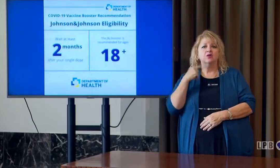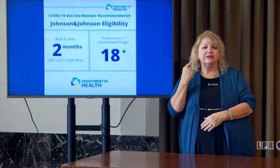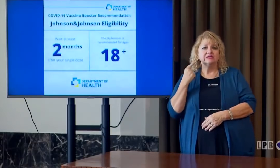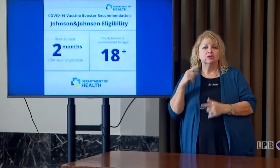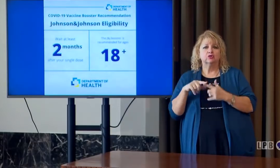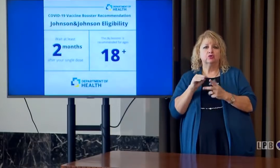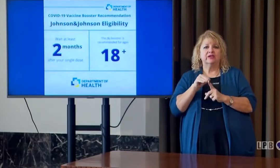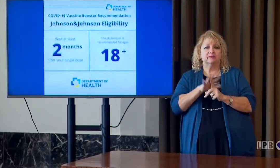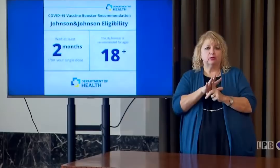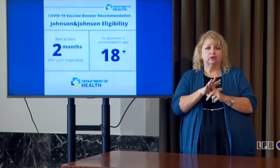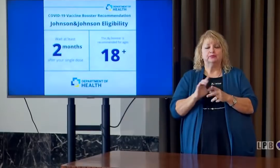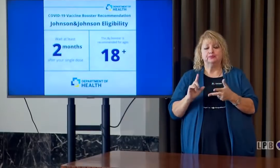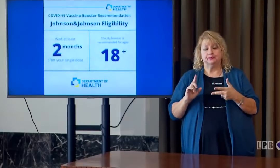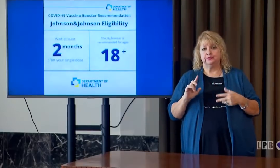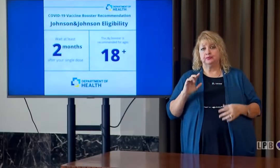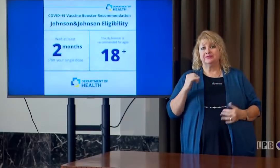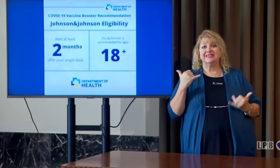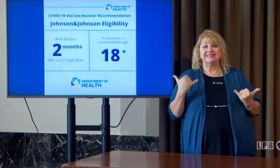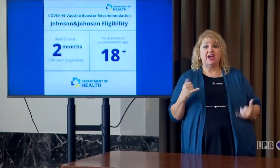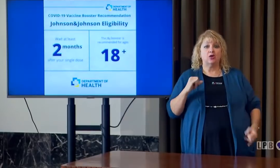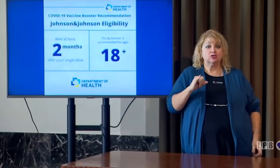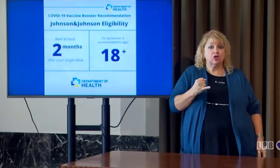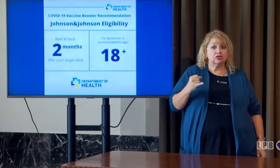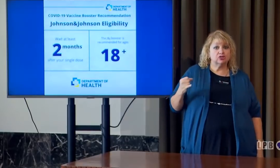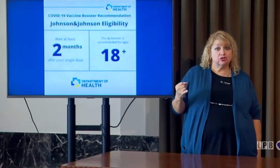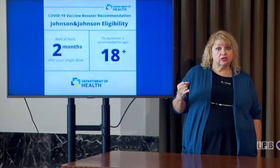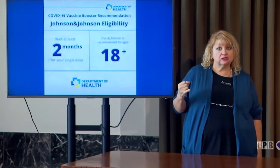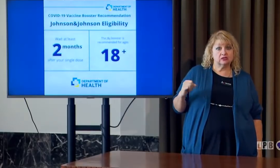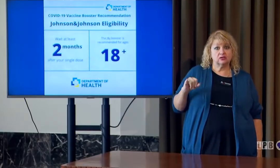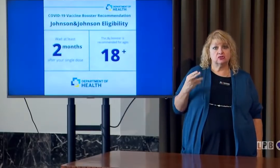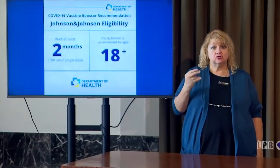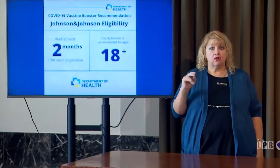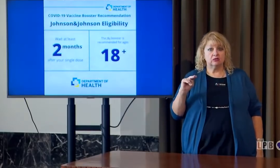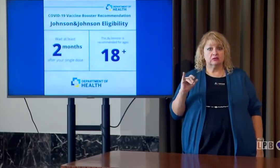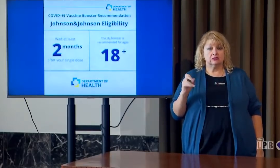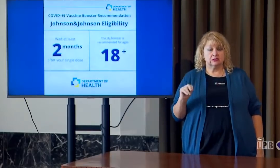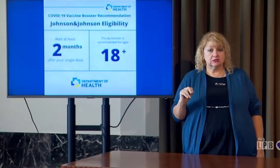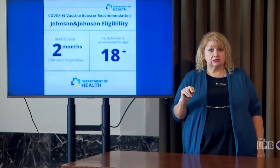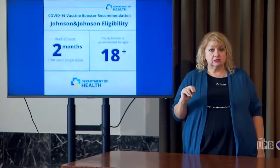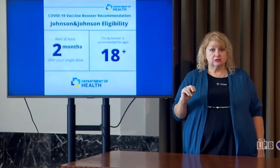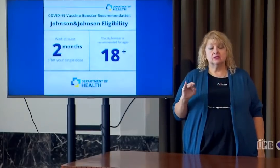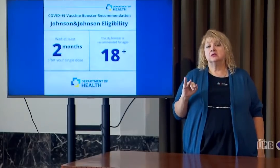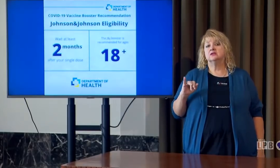Johnson & Johnson, you are now eligible for a booster if 2